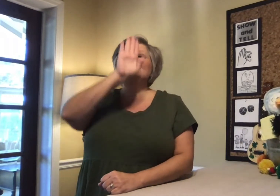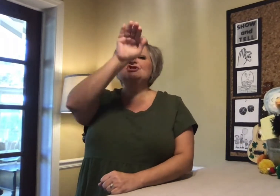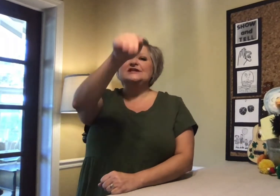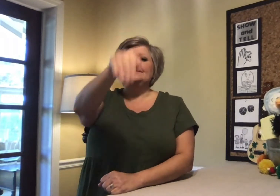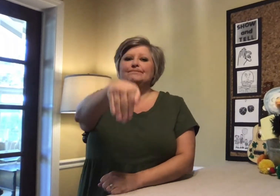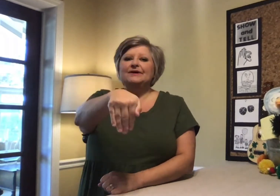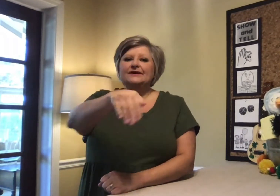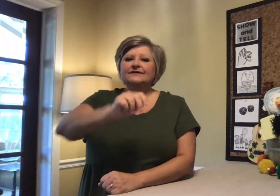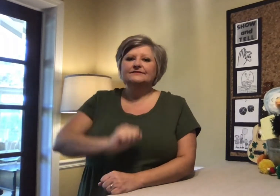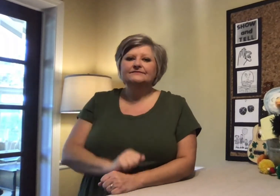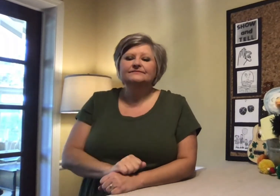Sheep.